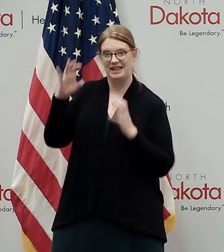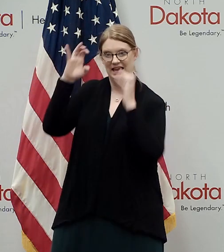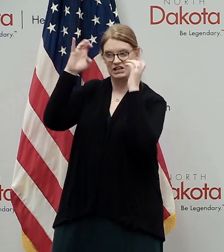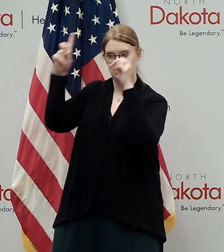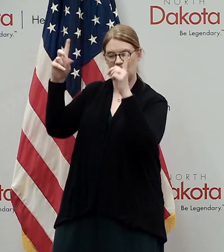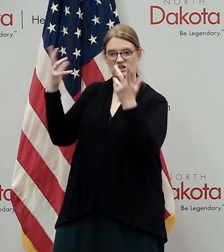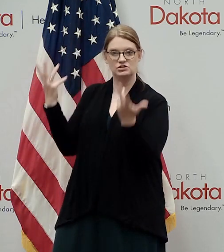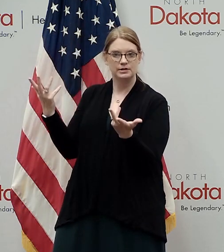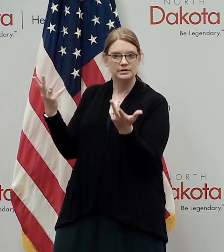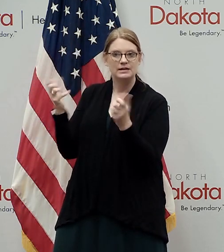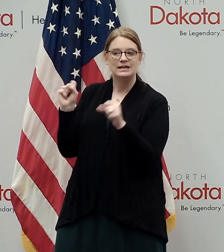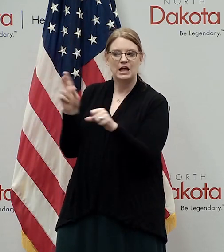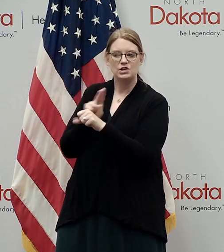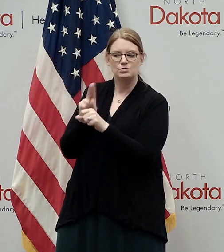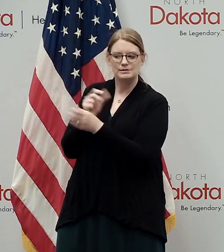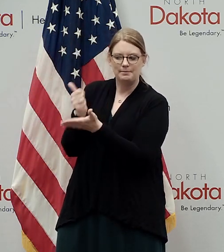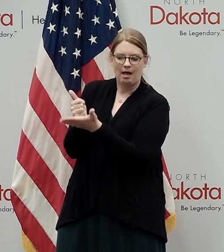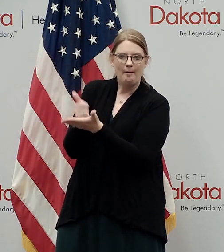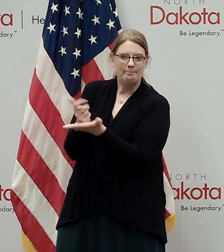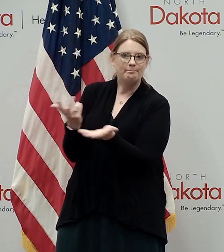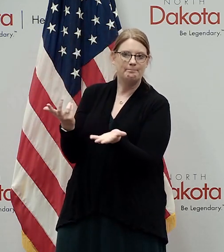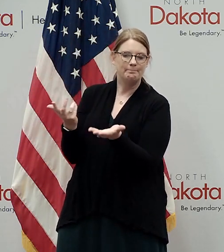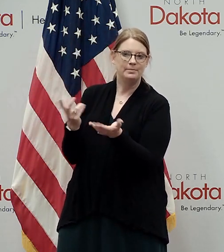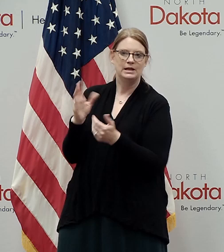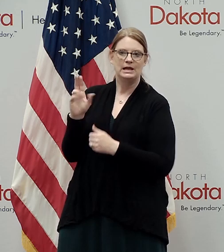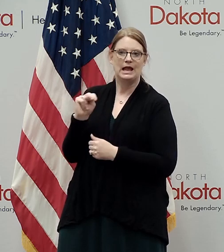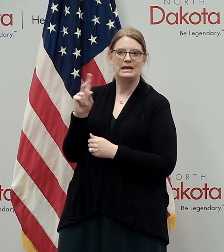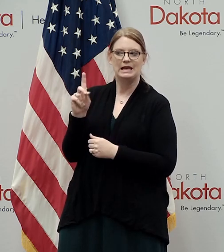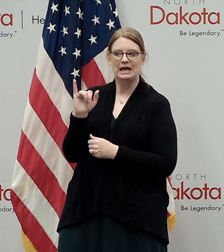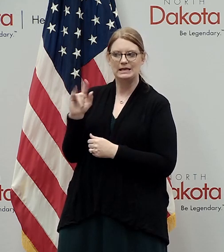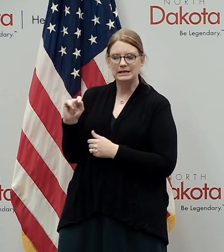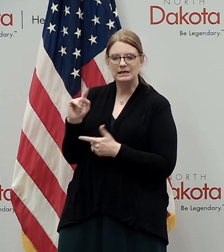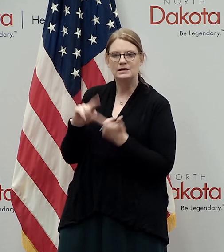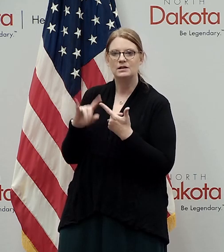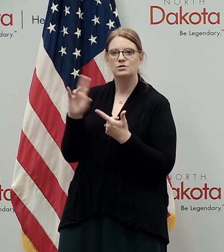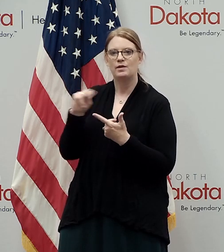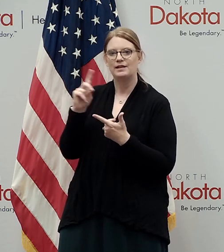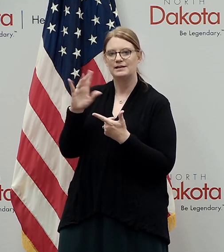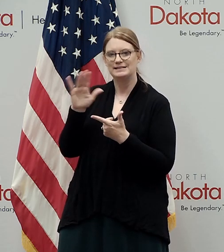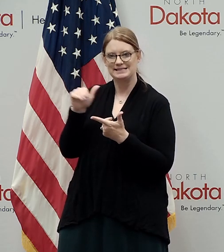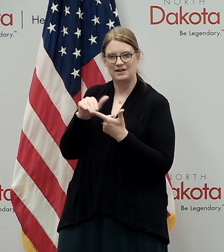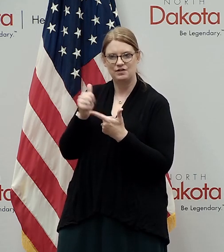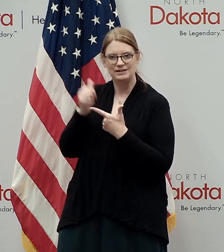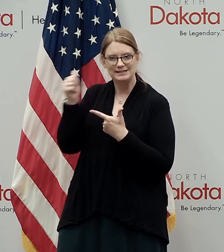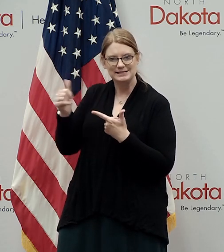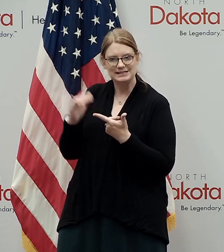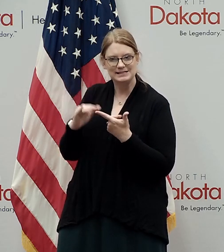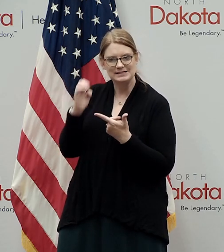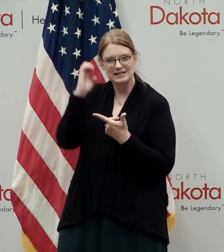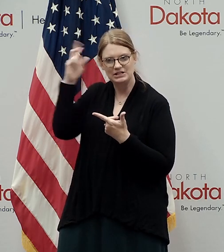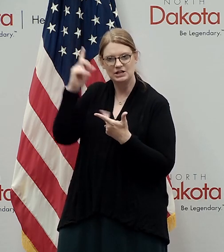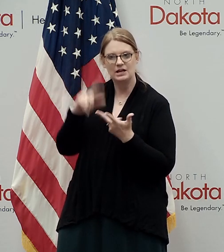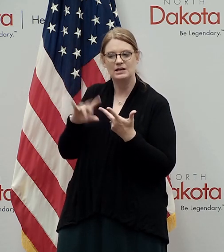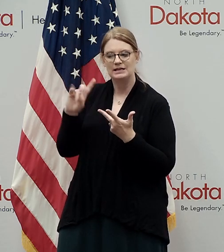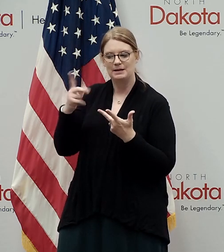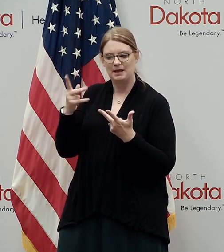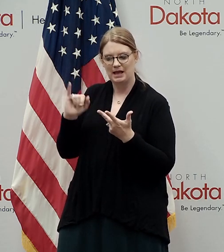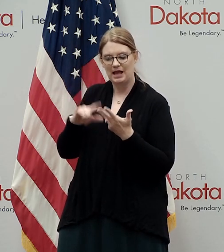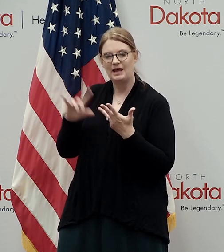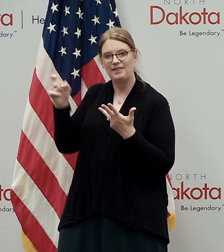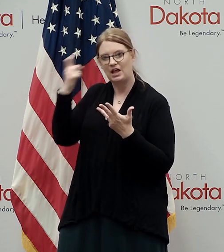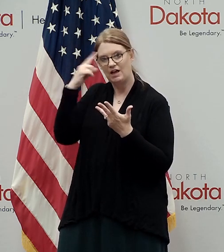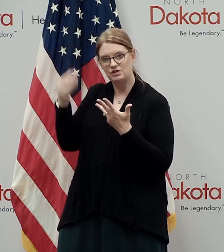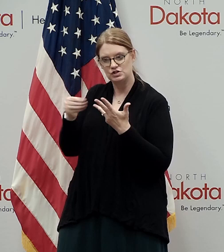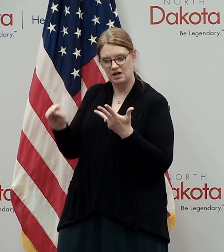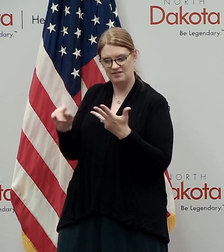education can use a lift, and that's where the NDIT, North Dakota Center for Distance Ed, DPI, and the governor's office are working to collaborate